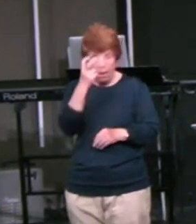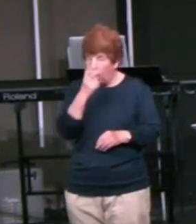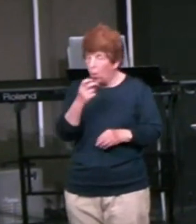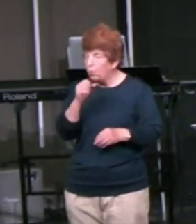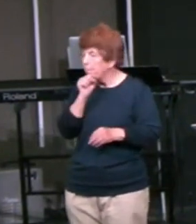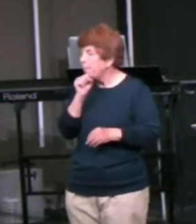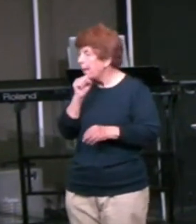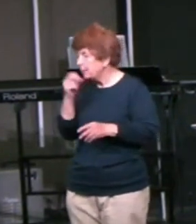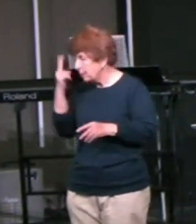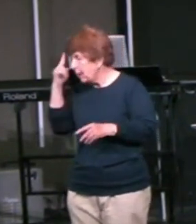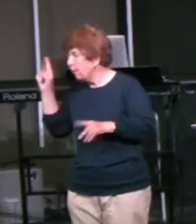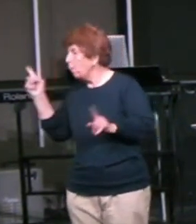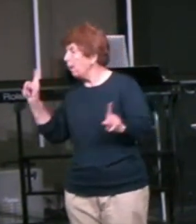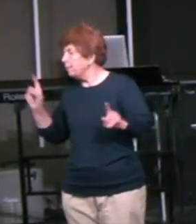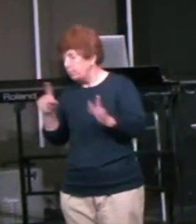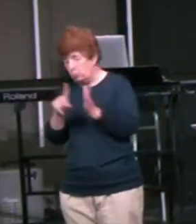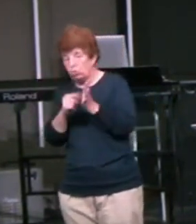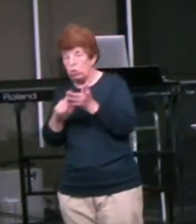Job.